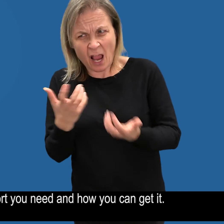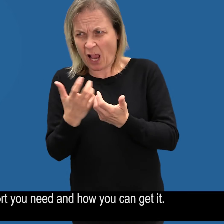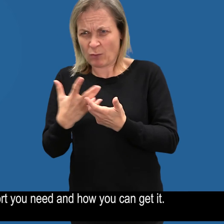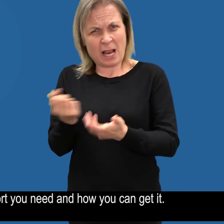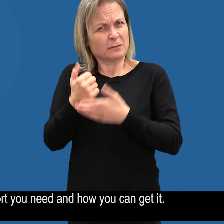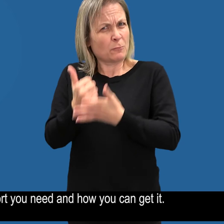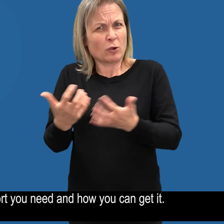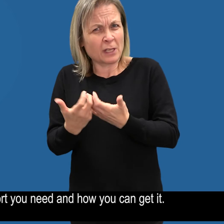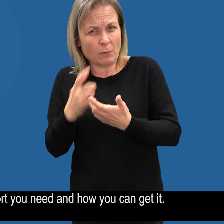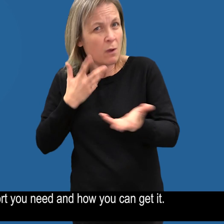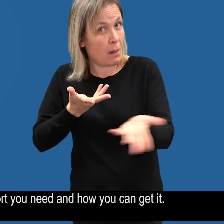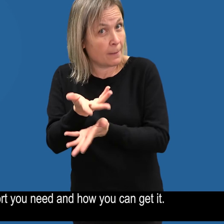it.